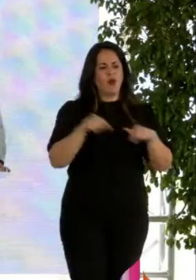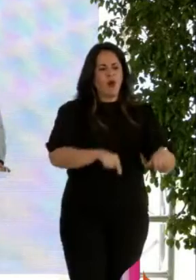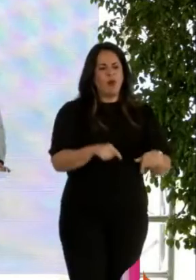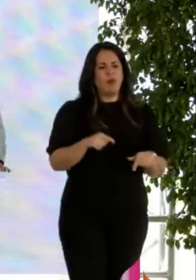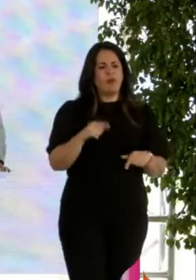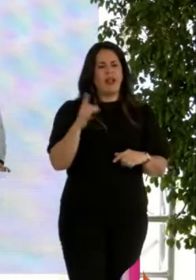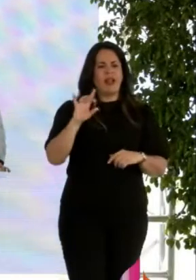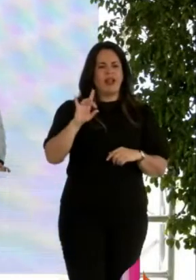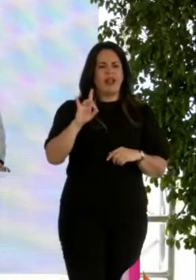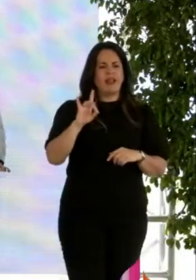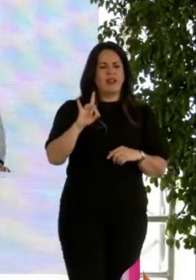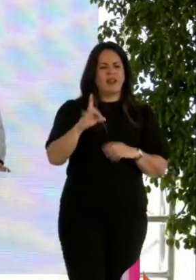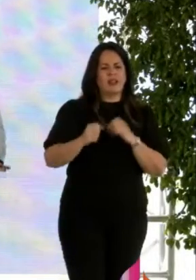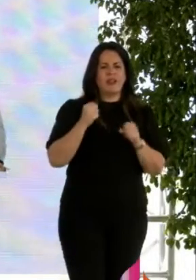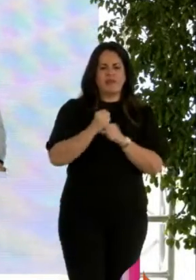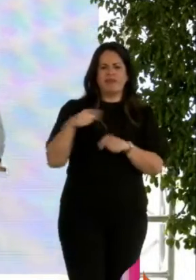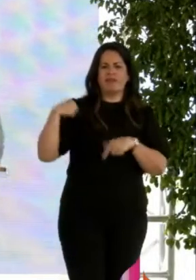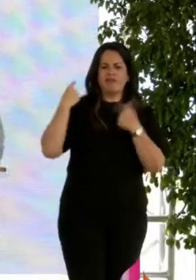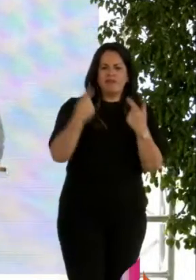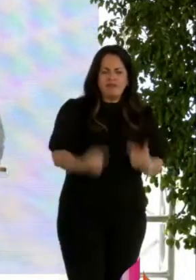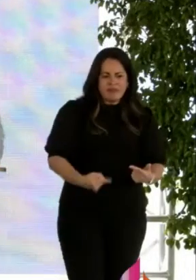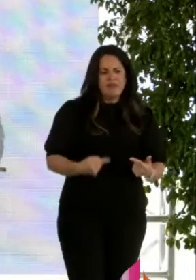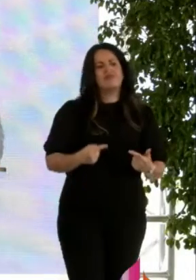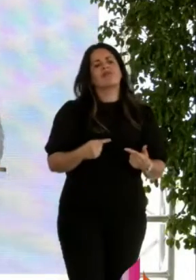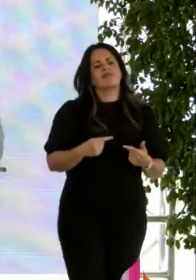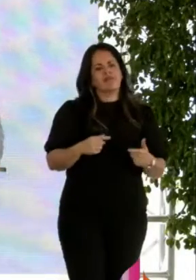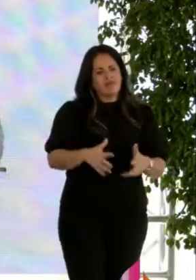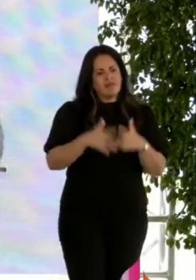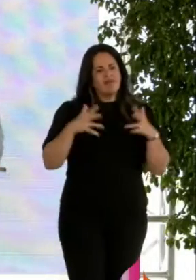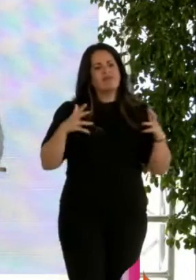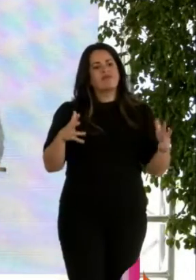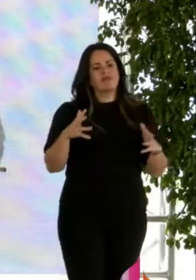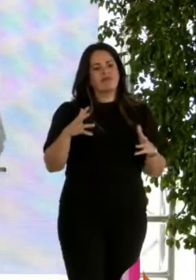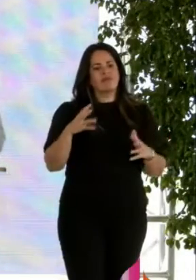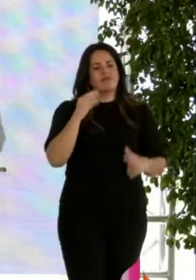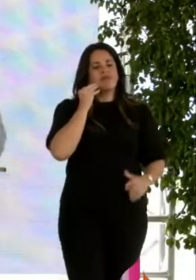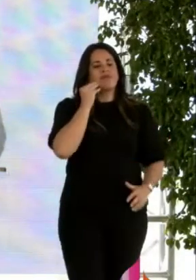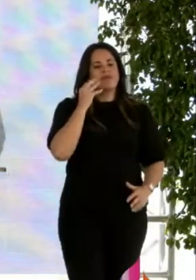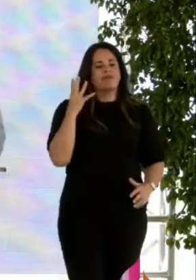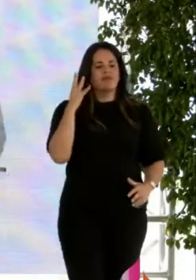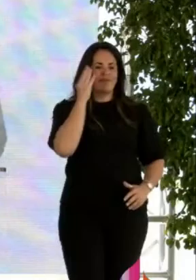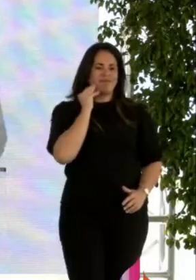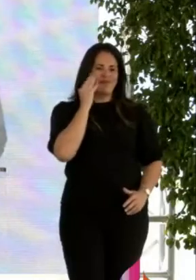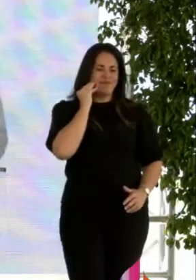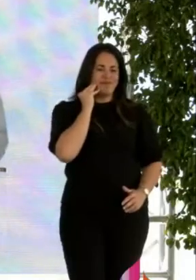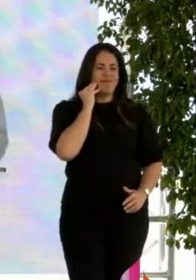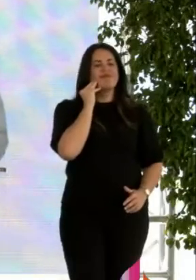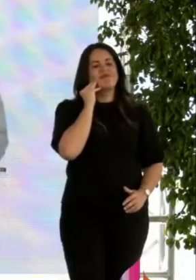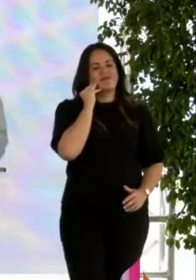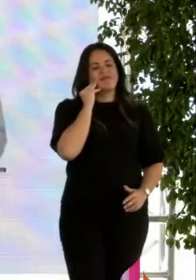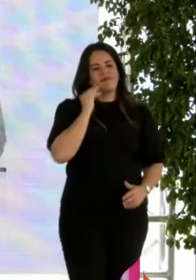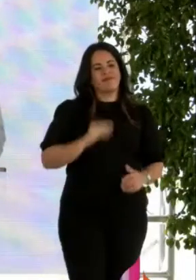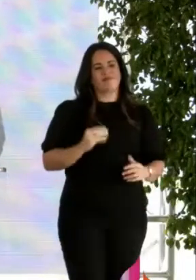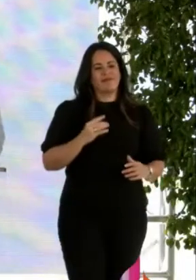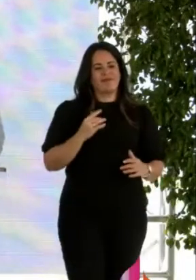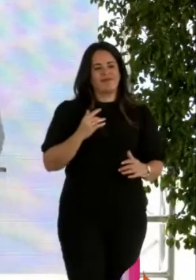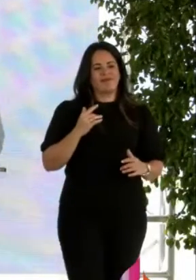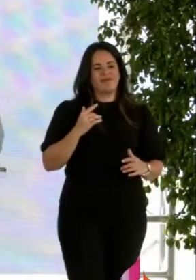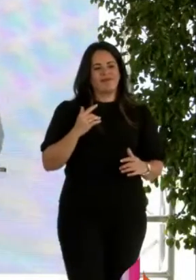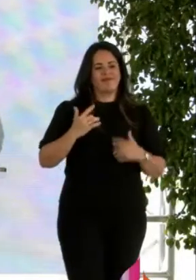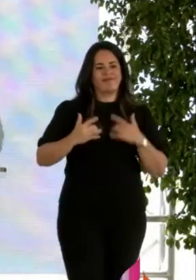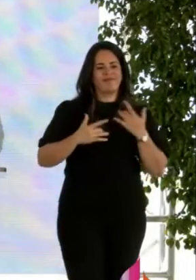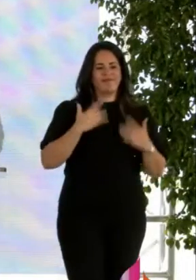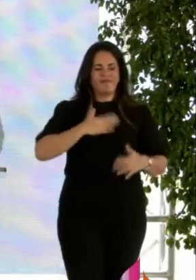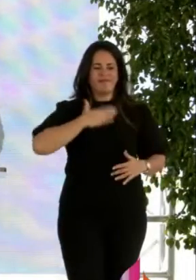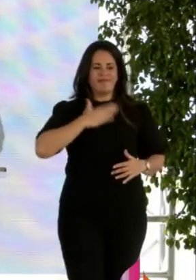ago. And it's been a great, great, great experience. So it's with great enthusiasm that Jacobo and